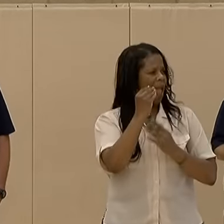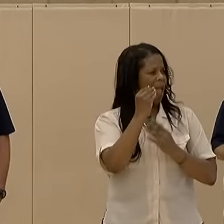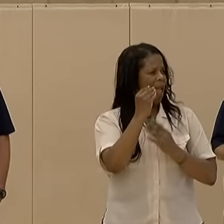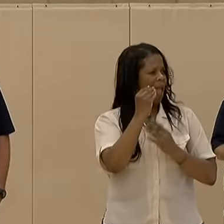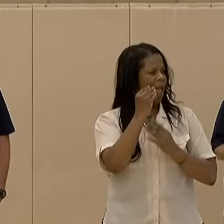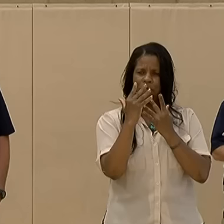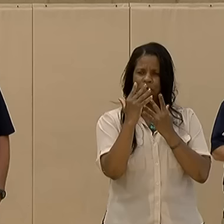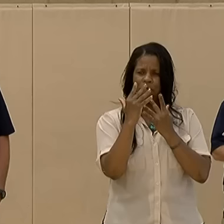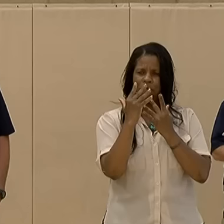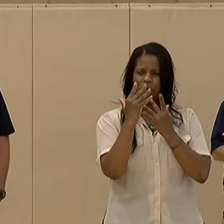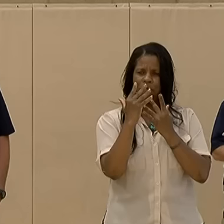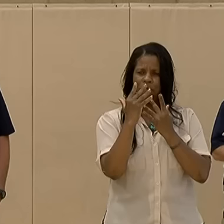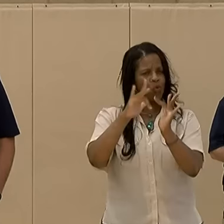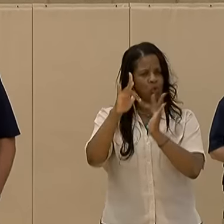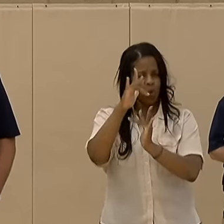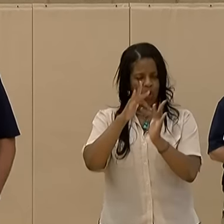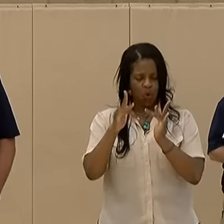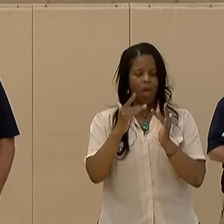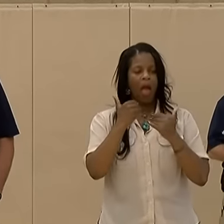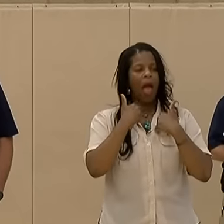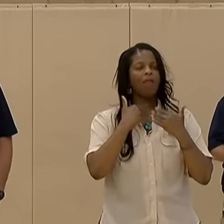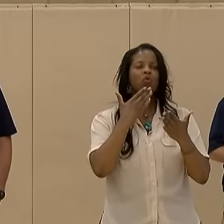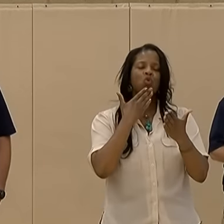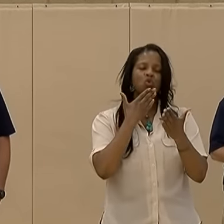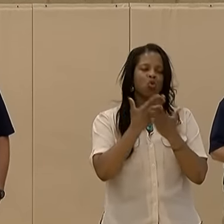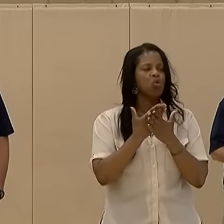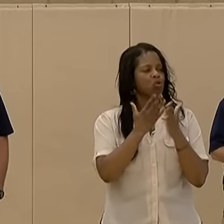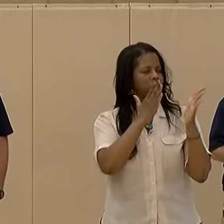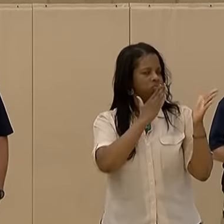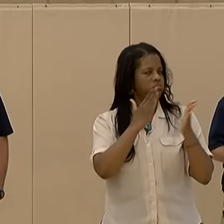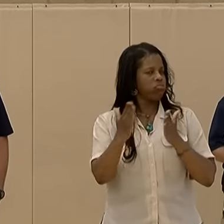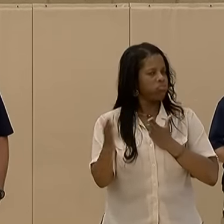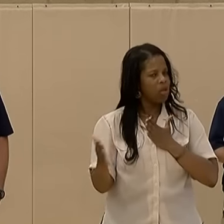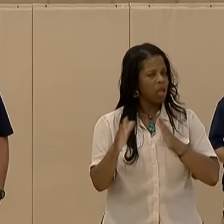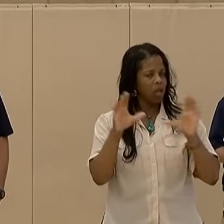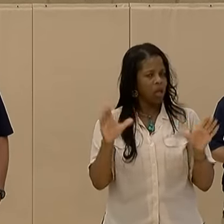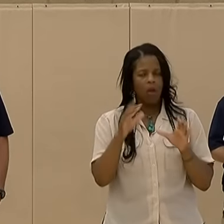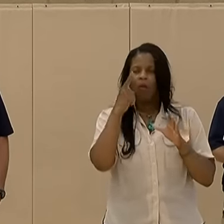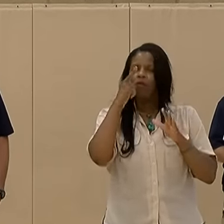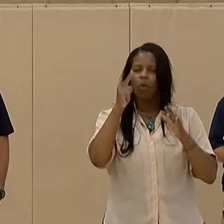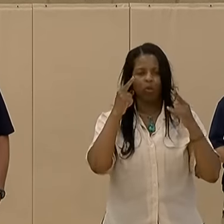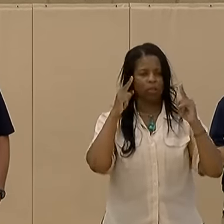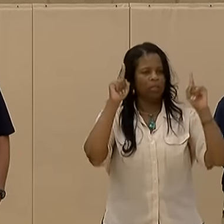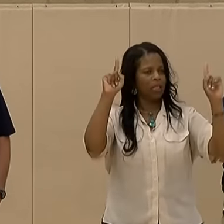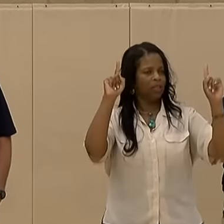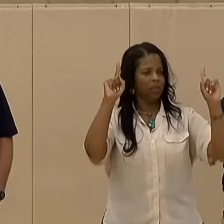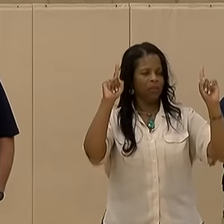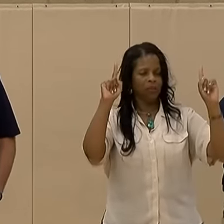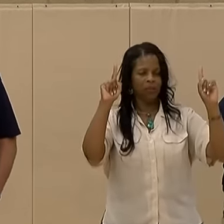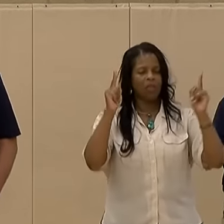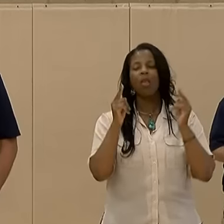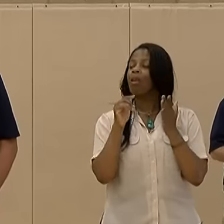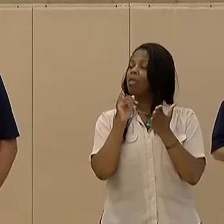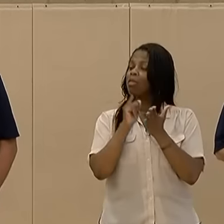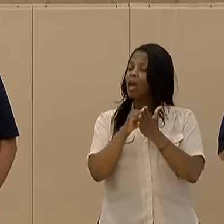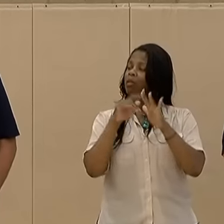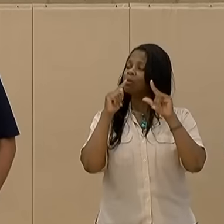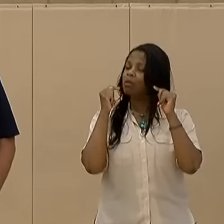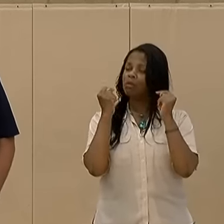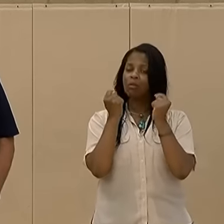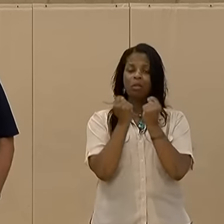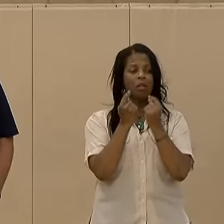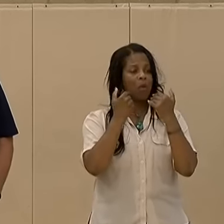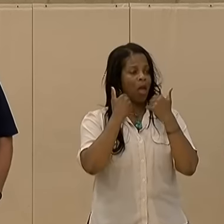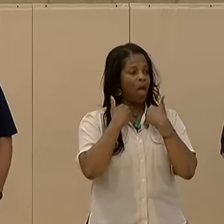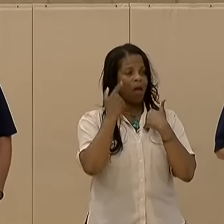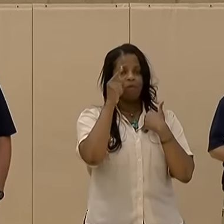can create good plans of action to be tactically successful on the incident. So that's what the team brings.